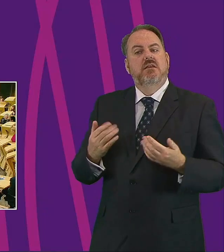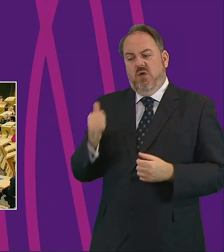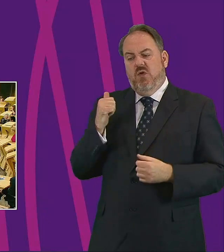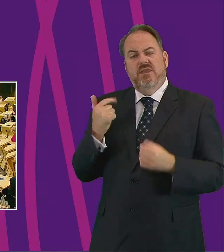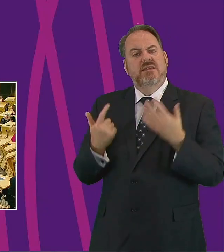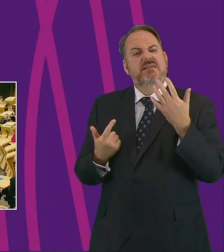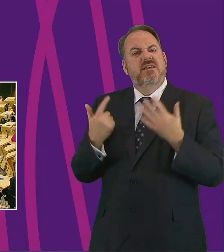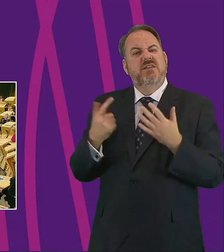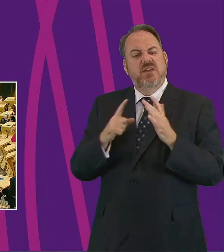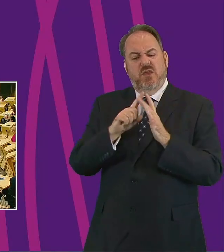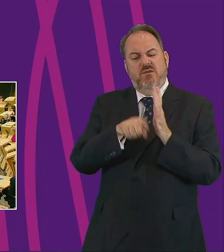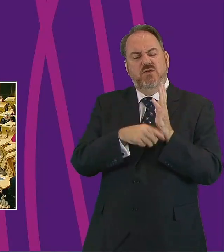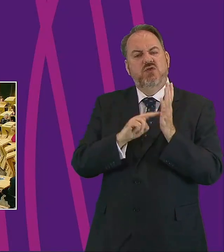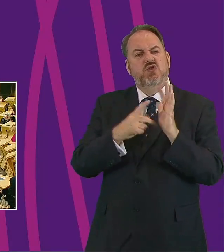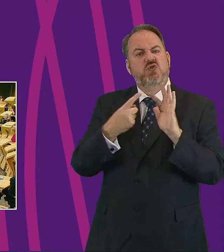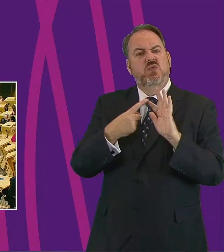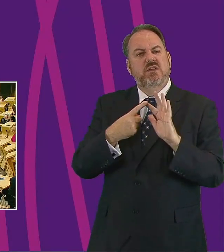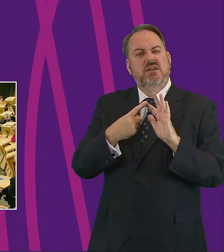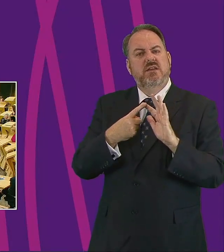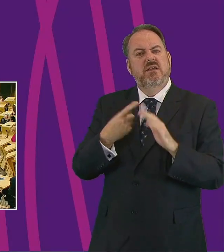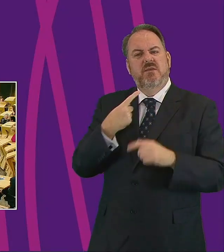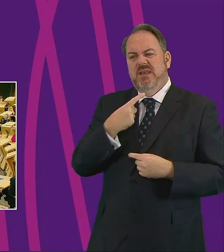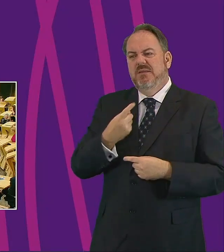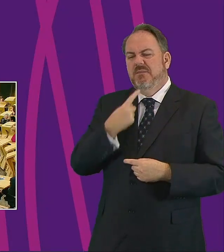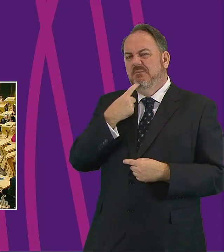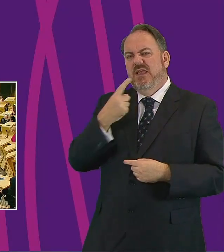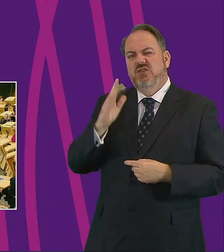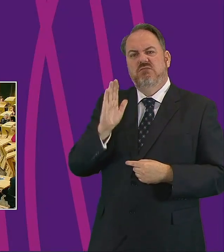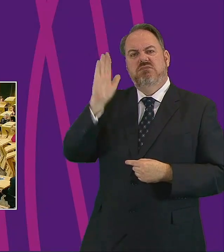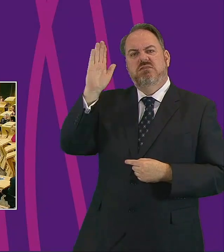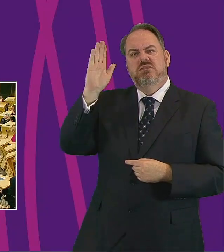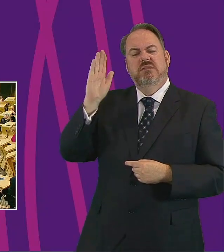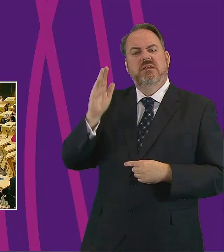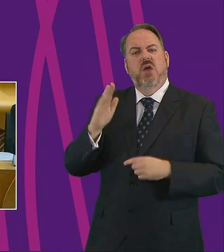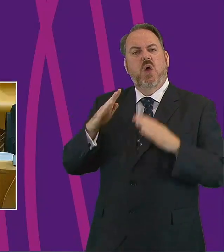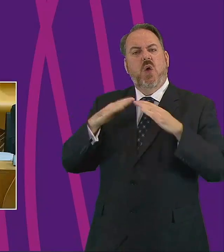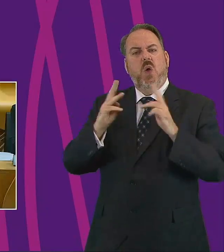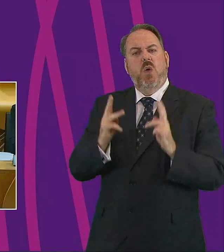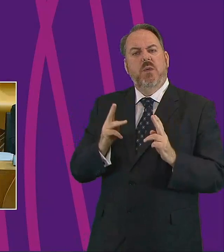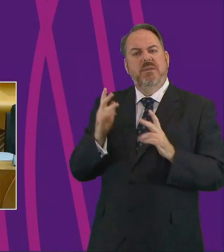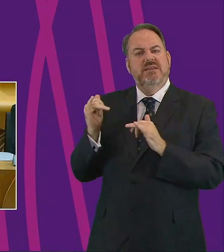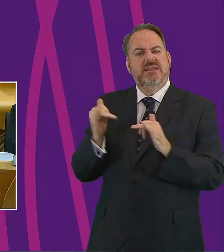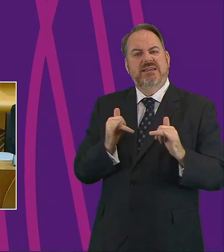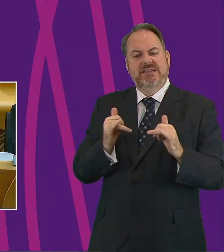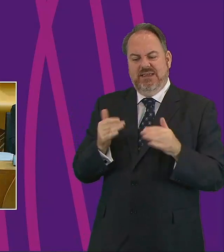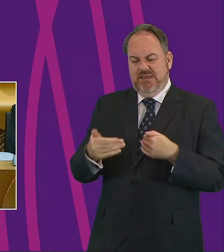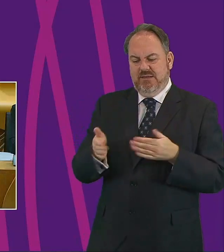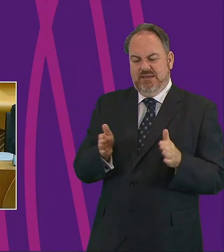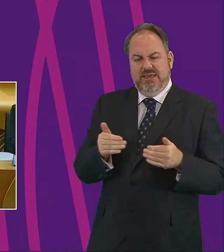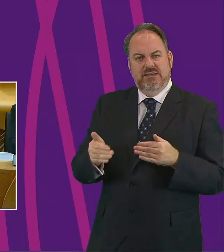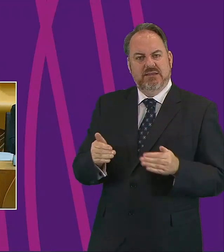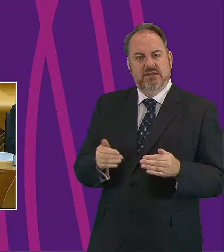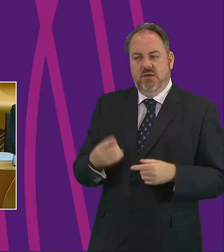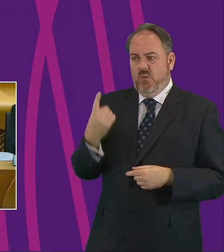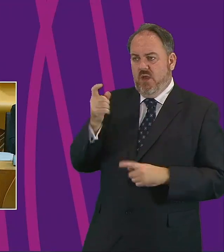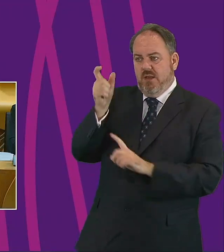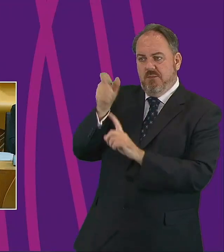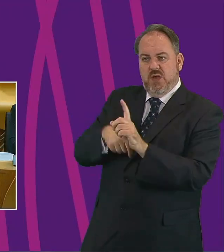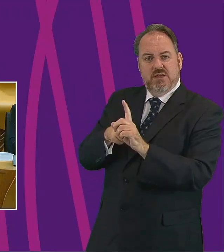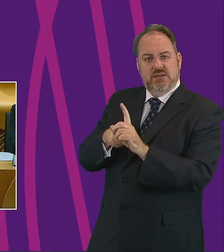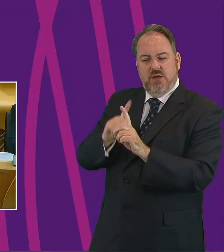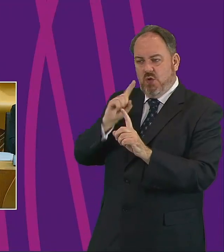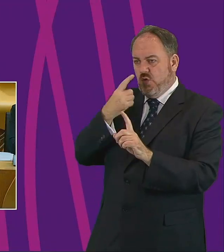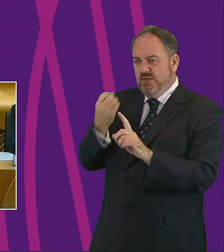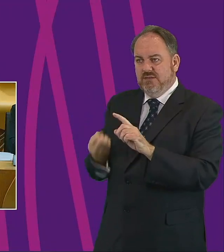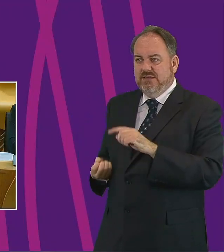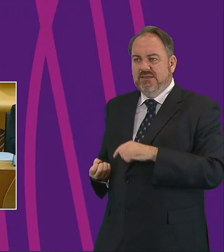collection of home testing kits at First Minister's questions. A constituent had not been able to return his test within 72 hours, and